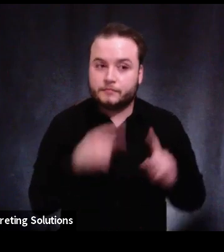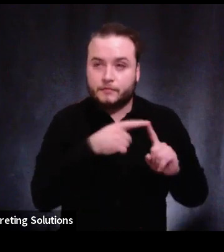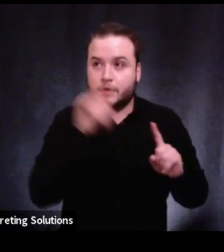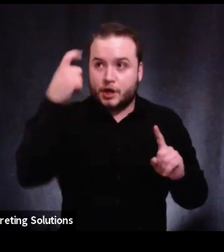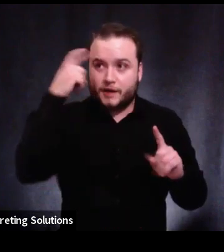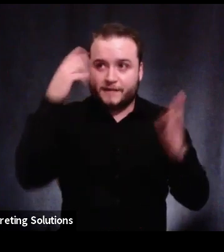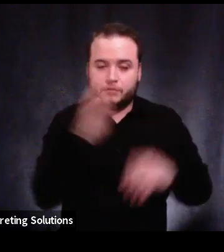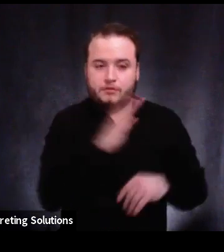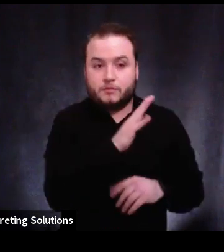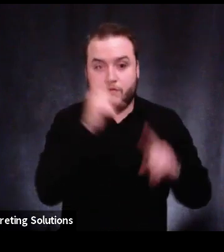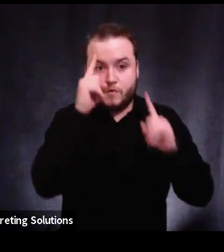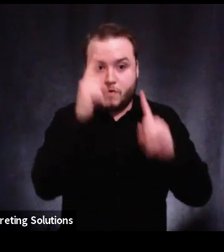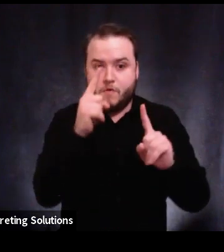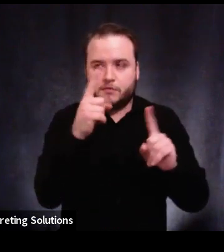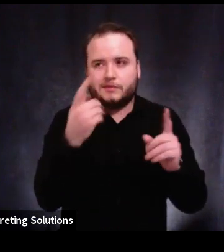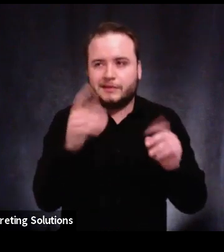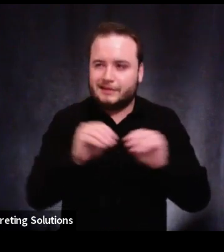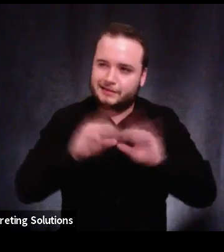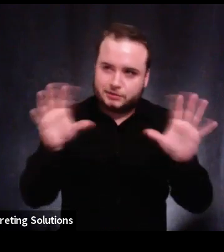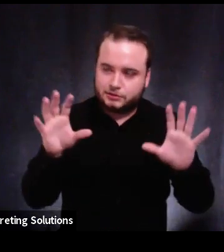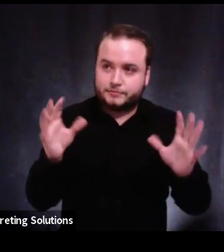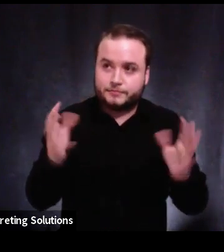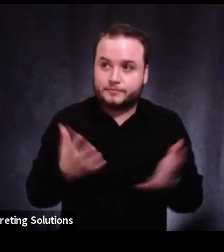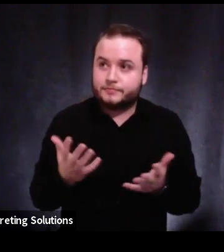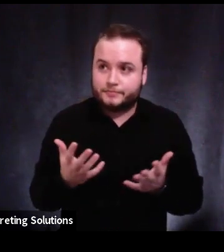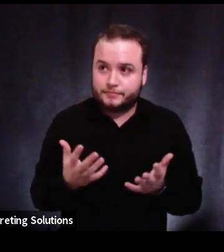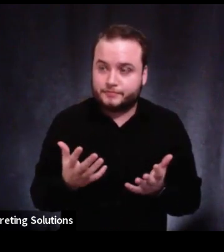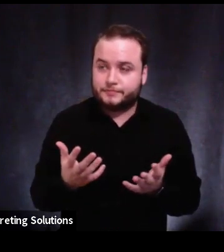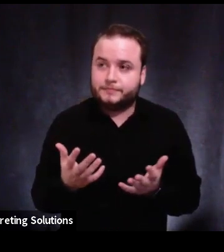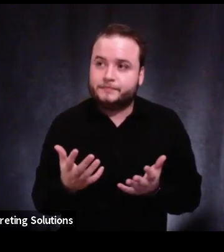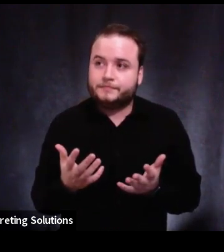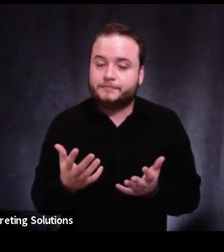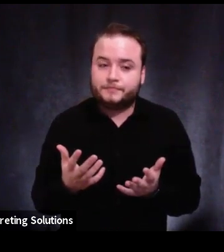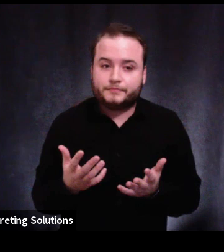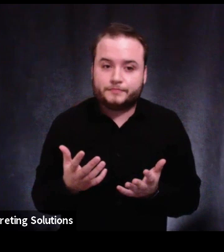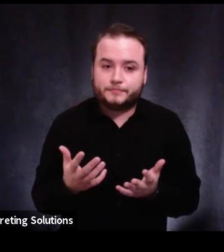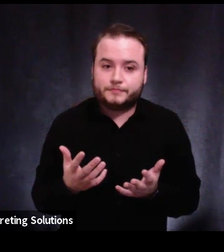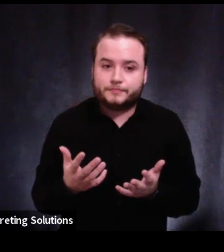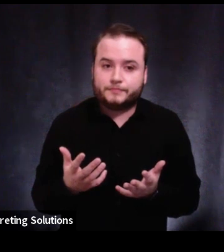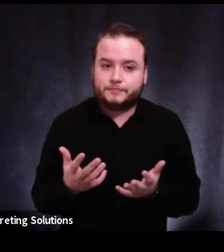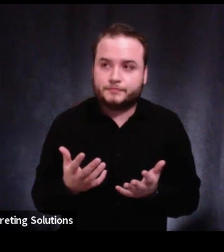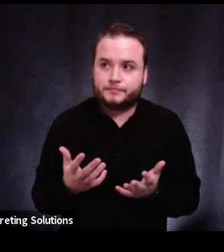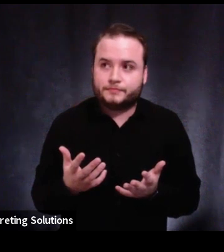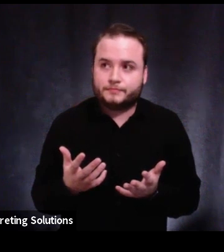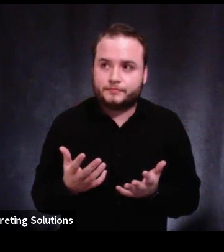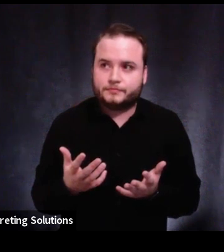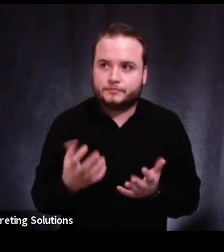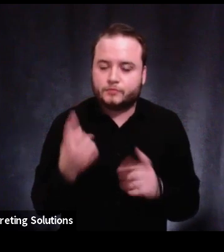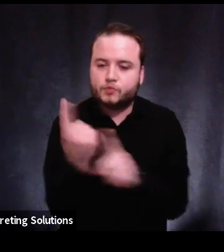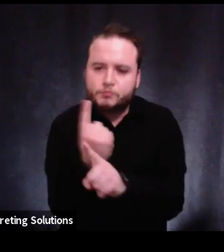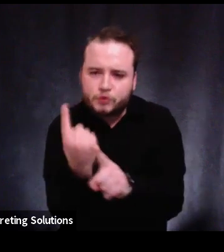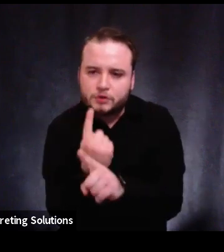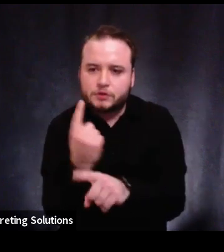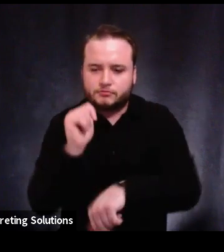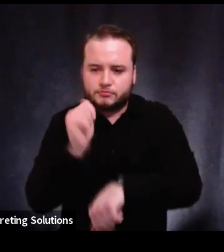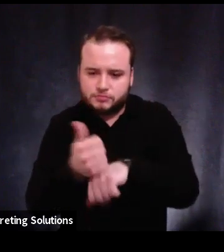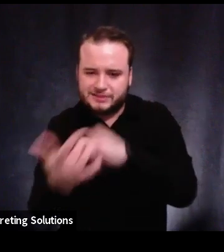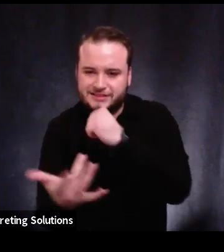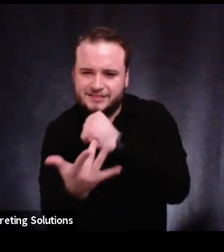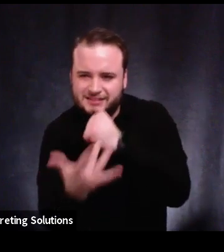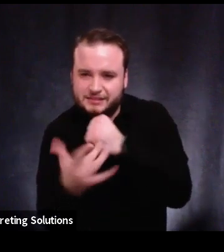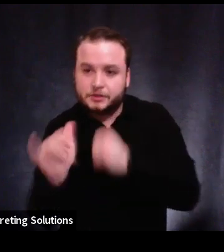through appropriate guidance, but also technological assistance, what are the ways that we can get people back to